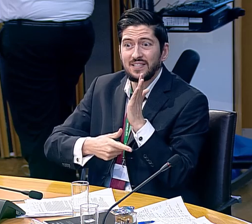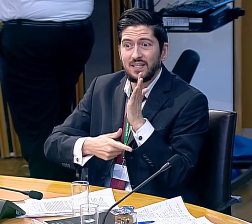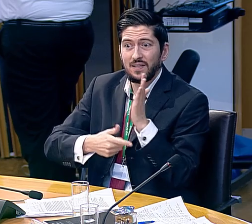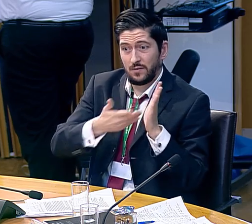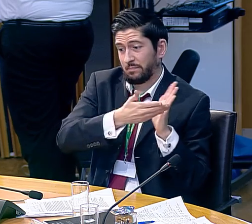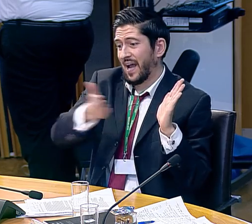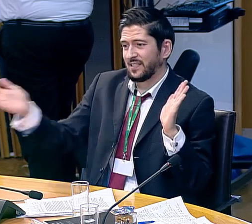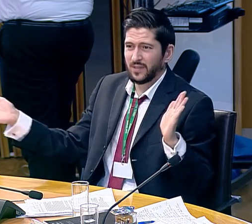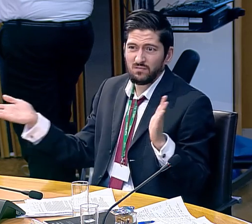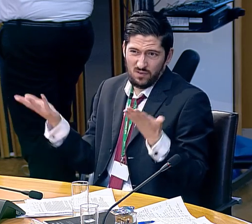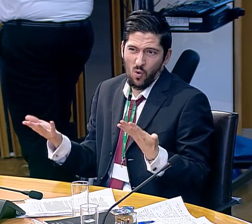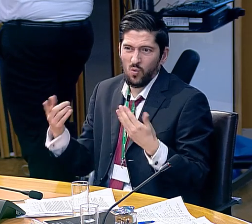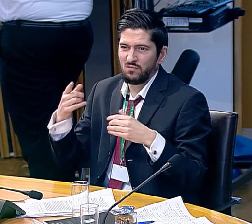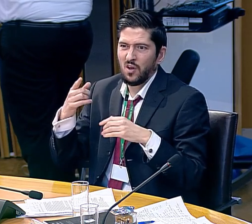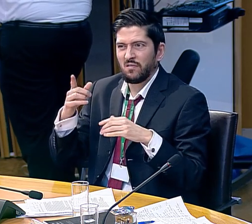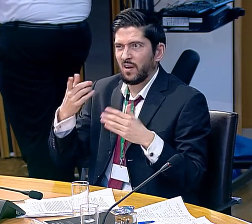that it's a very pan-disabilities approach.